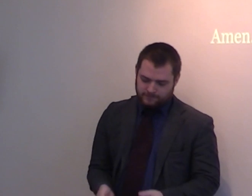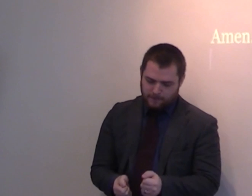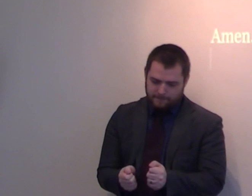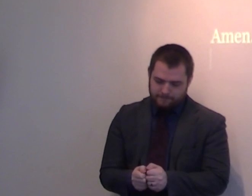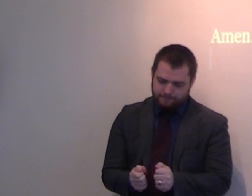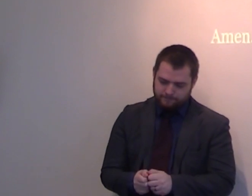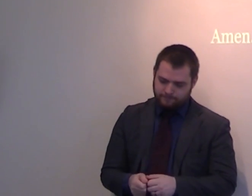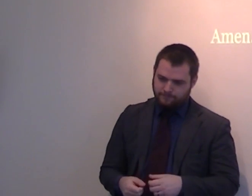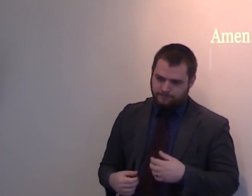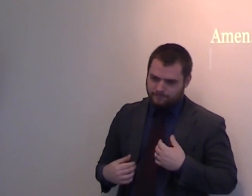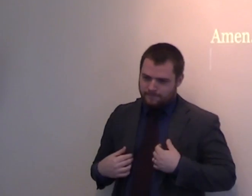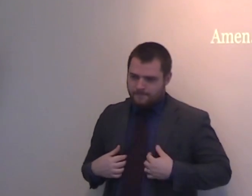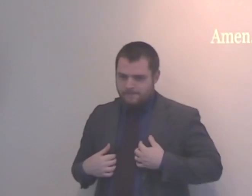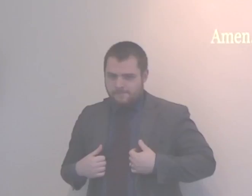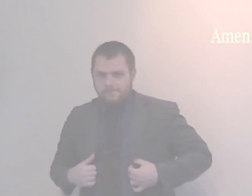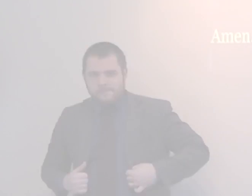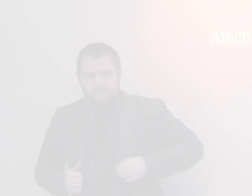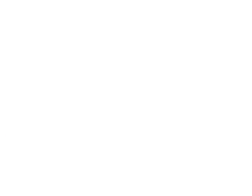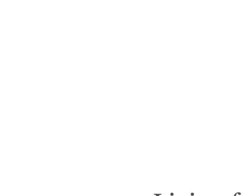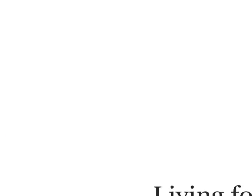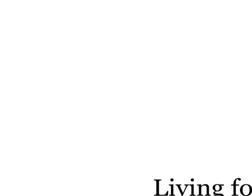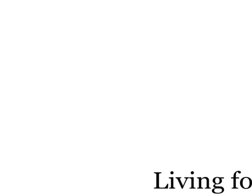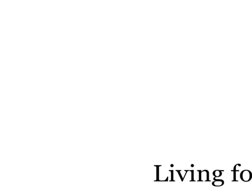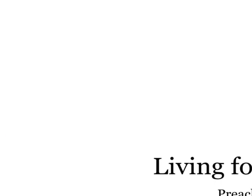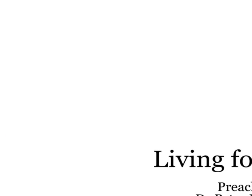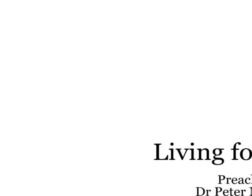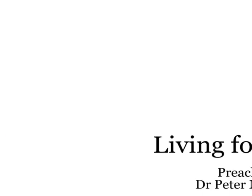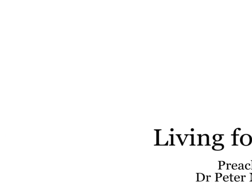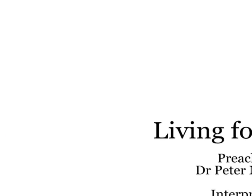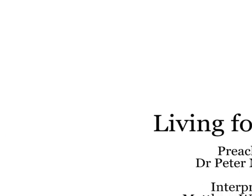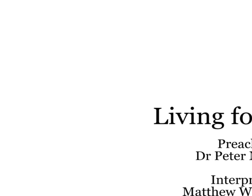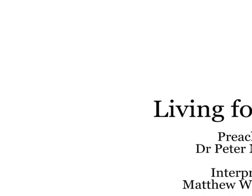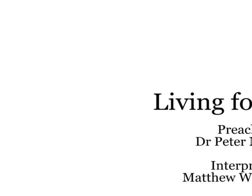Amen. Amen. God, God, God.